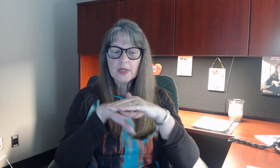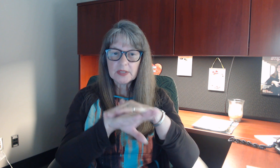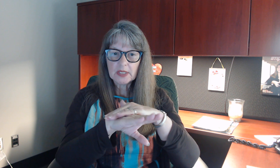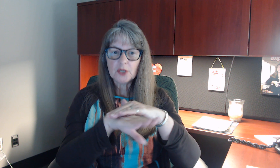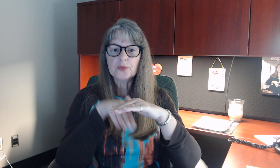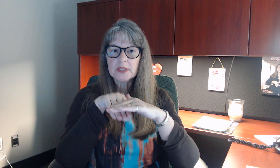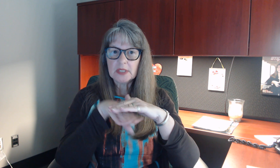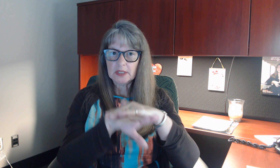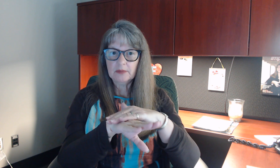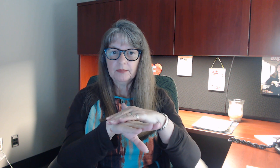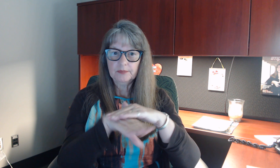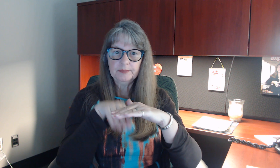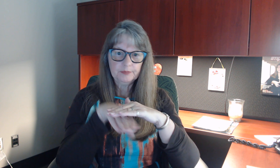an entrance in.